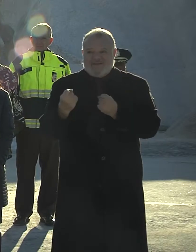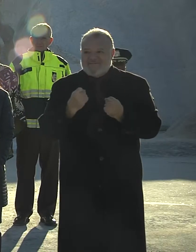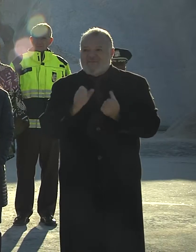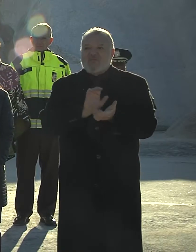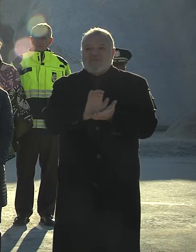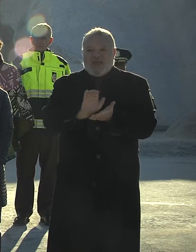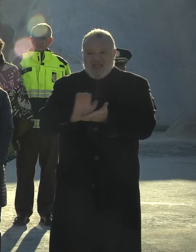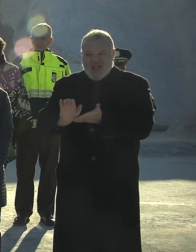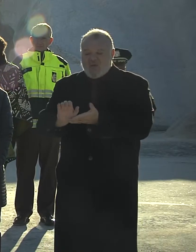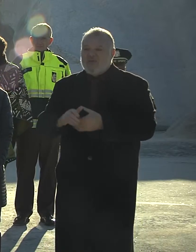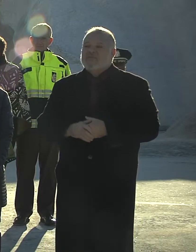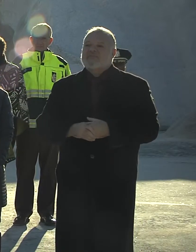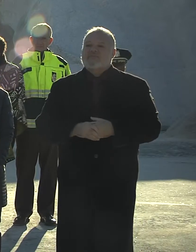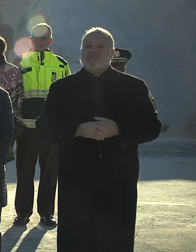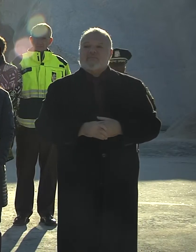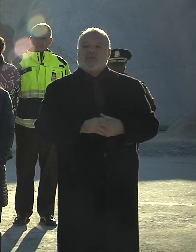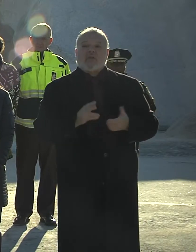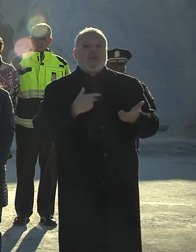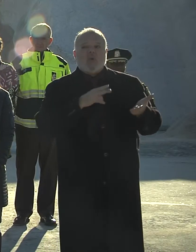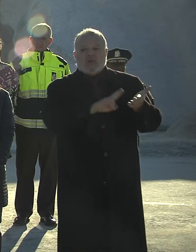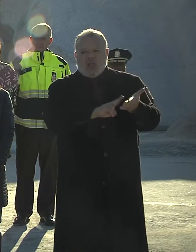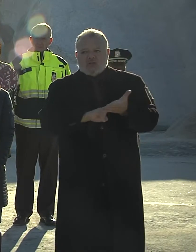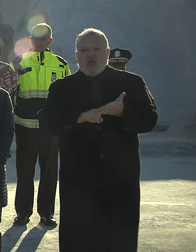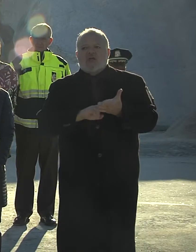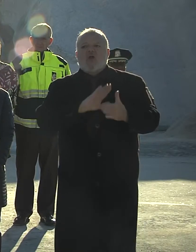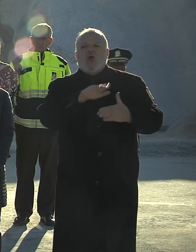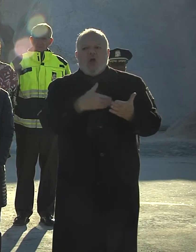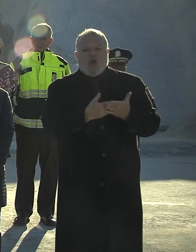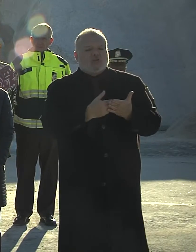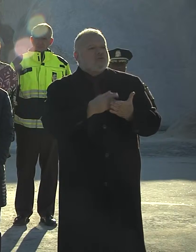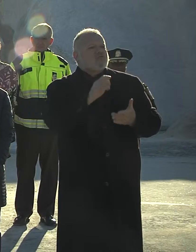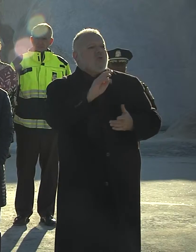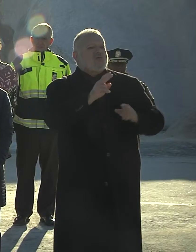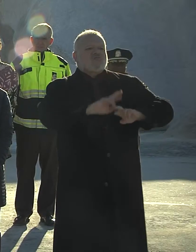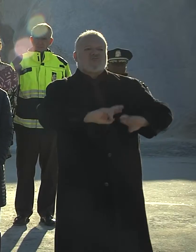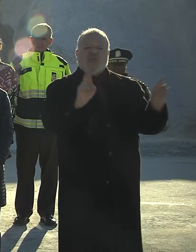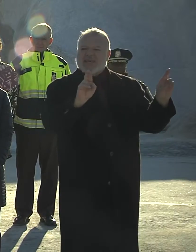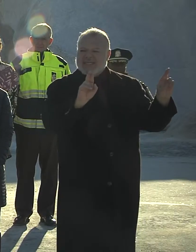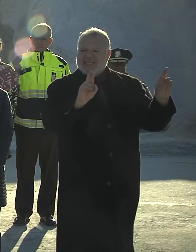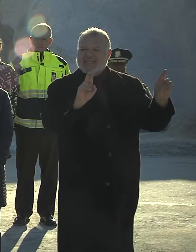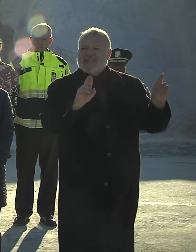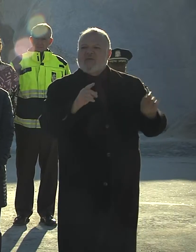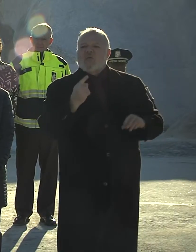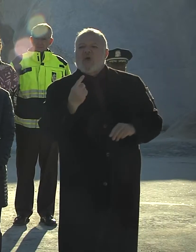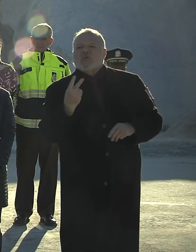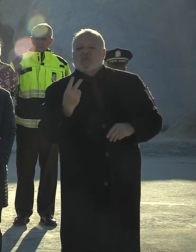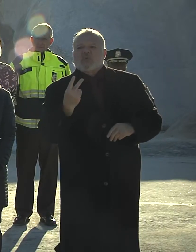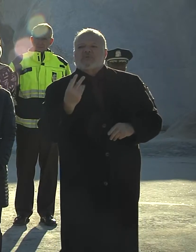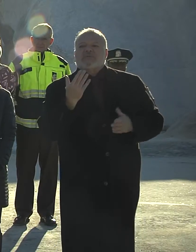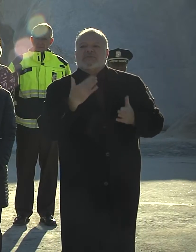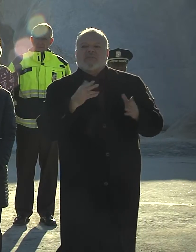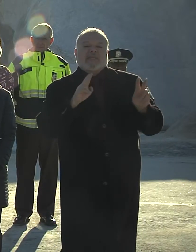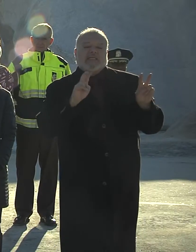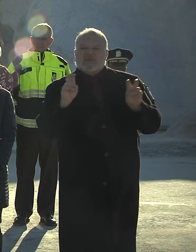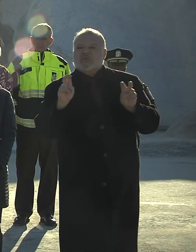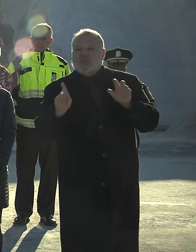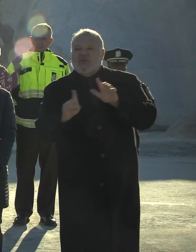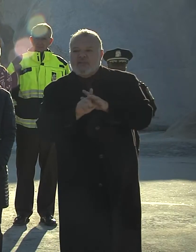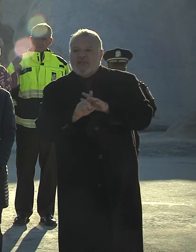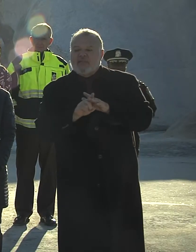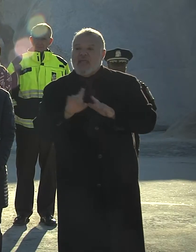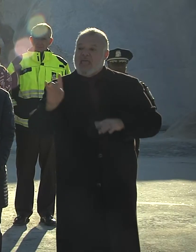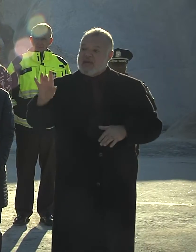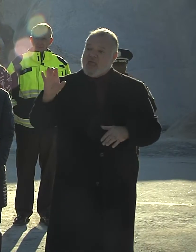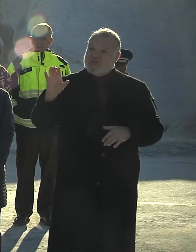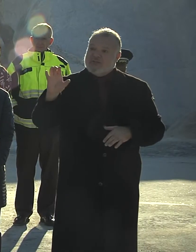contractors, we're being told that they're able to man all their trucks. There's the one or two that have had some issues, but across that 800 truck number, it has been